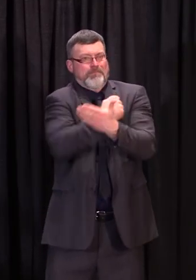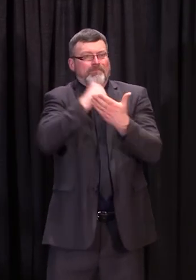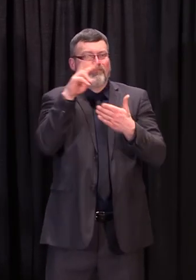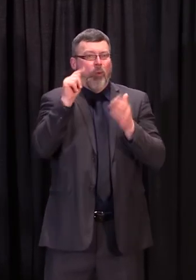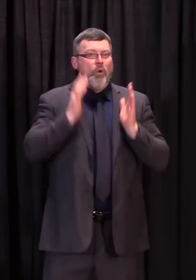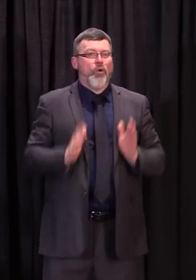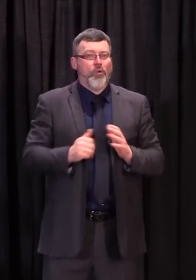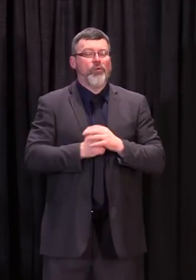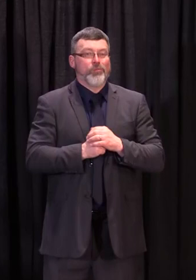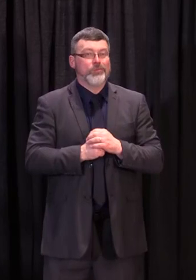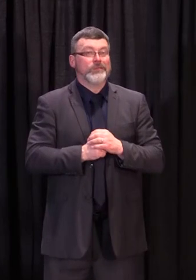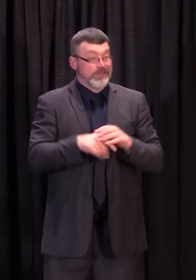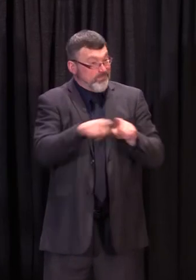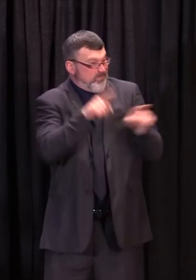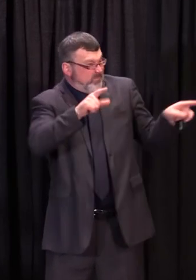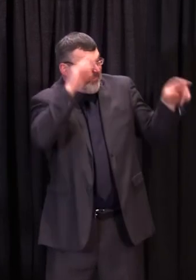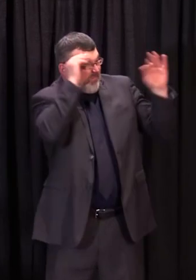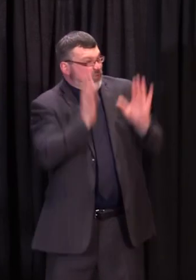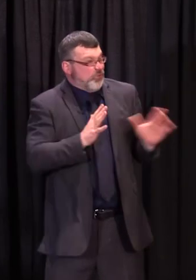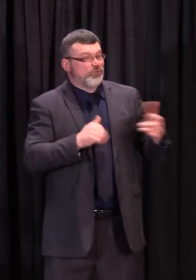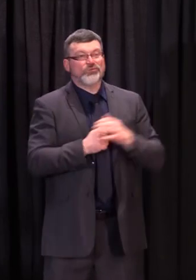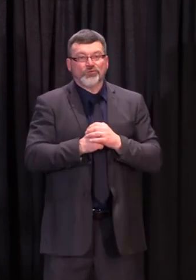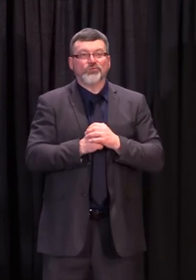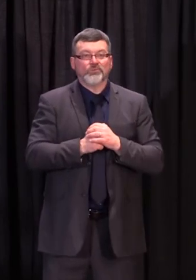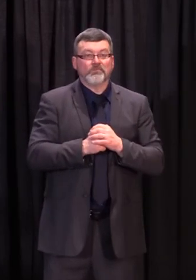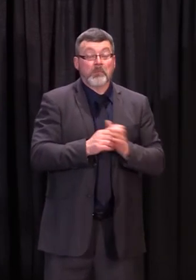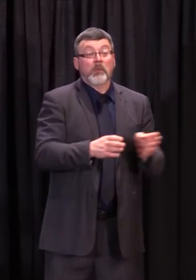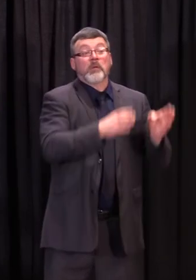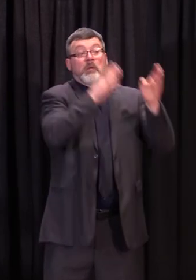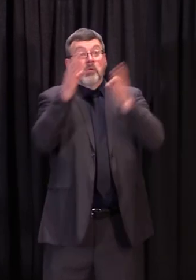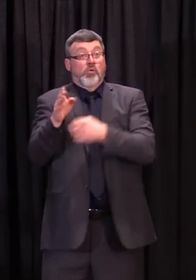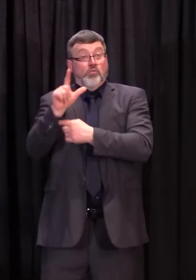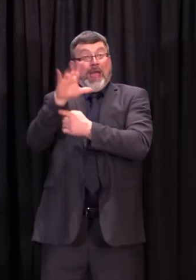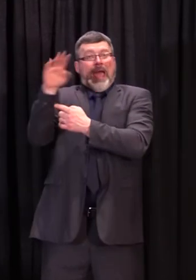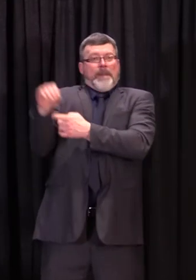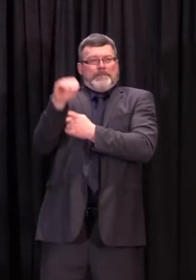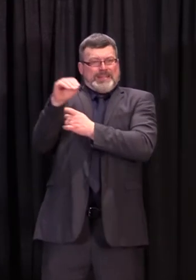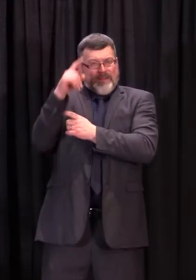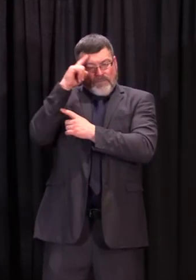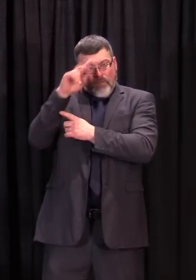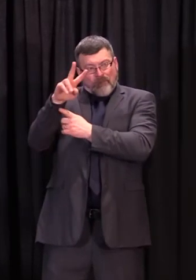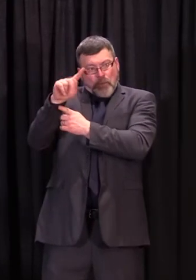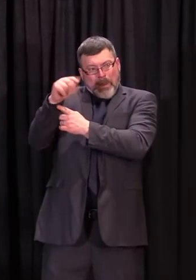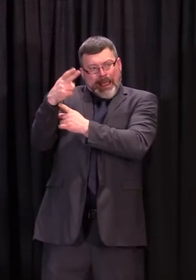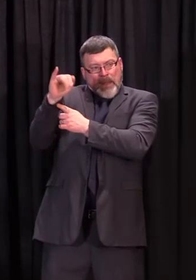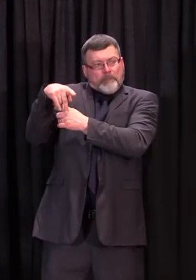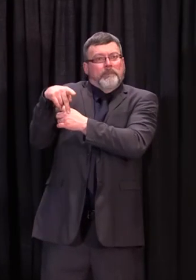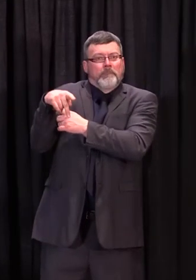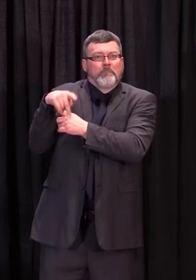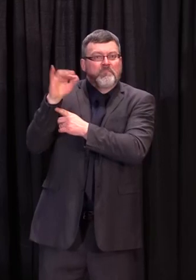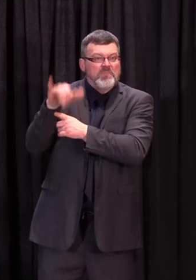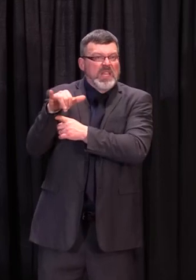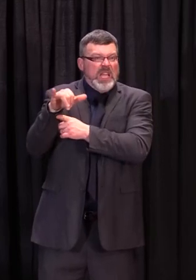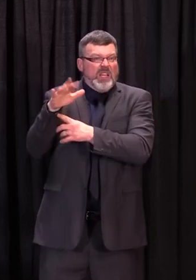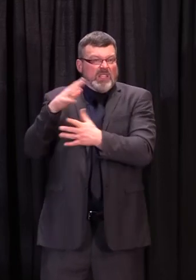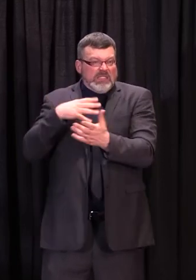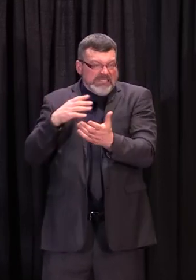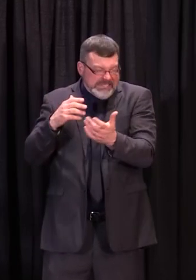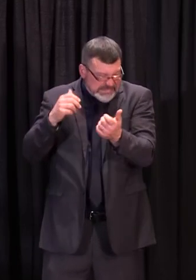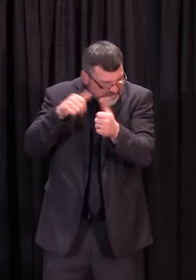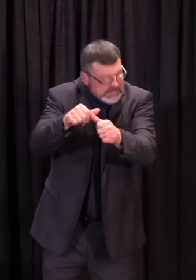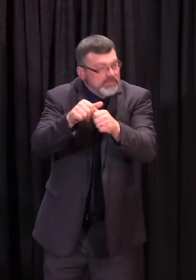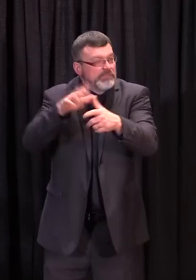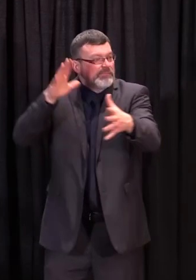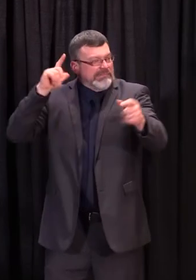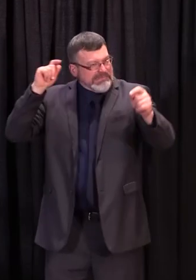And with another $25 million for VHIP, we can continue to transform rundown or vacant units into